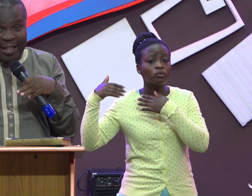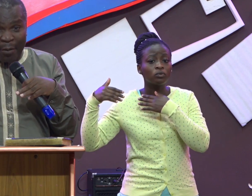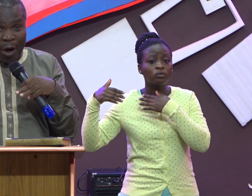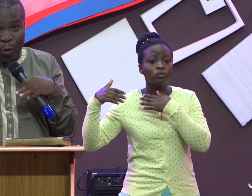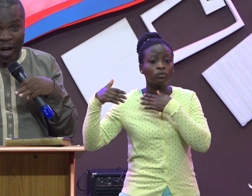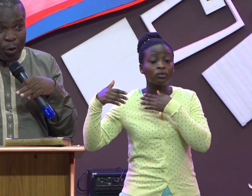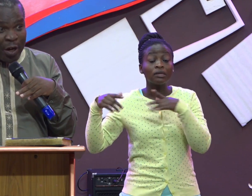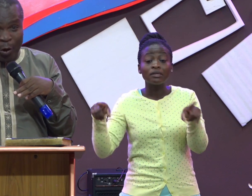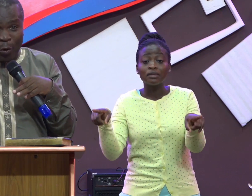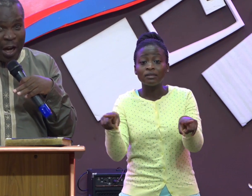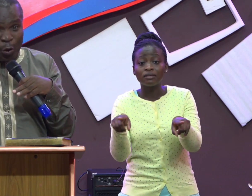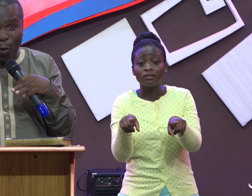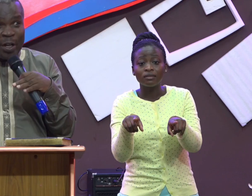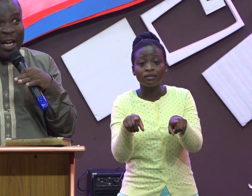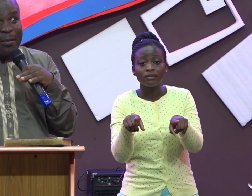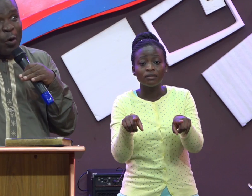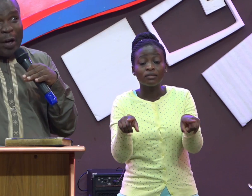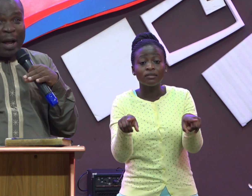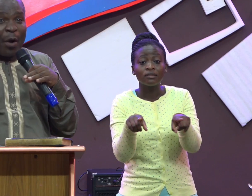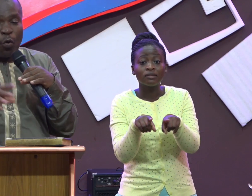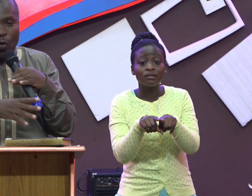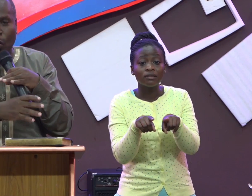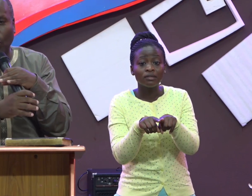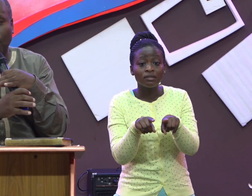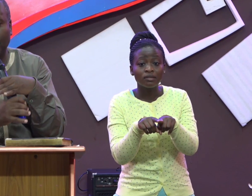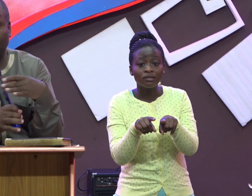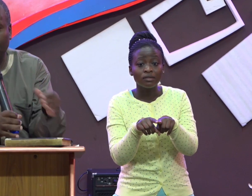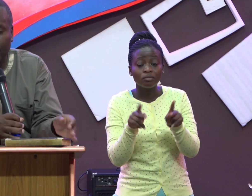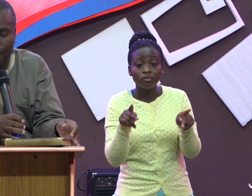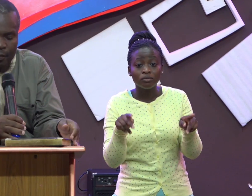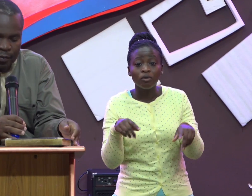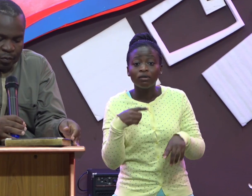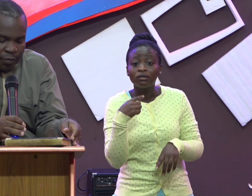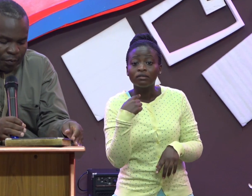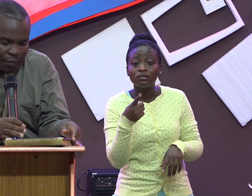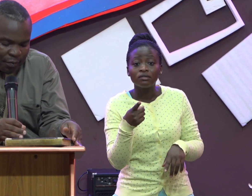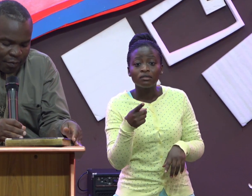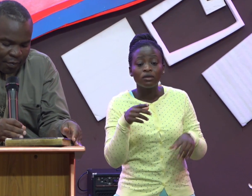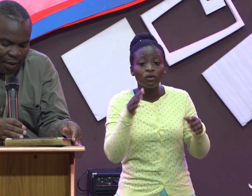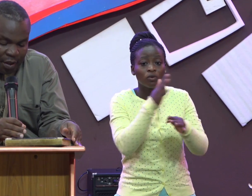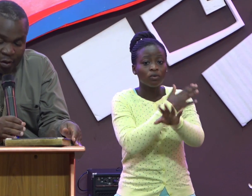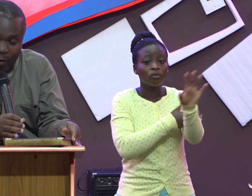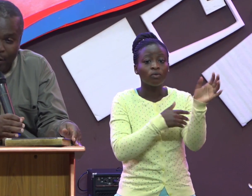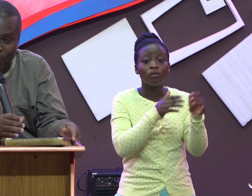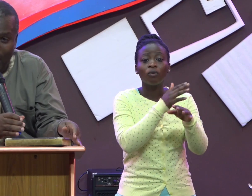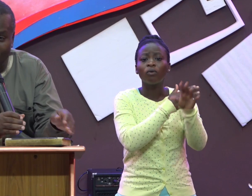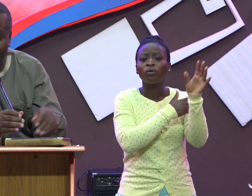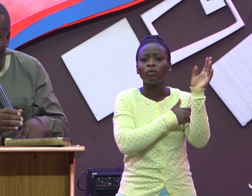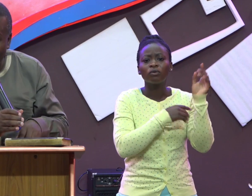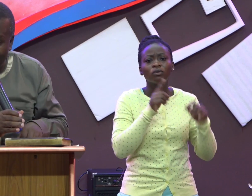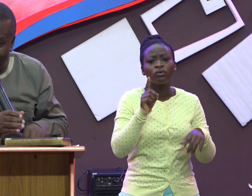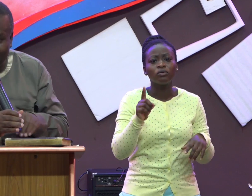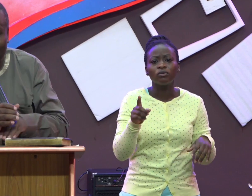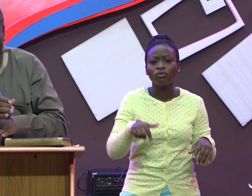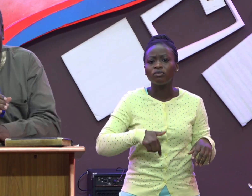Newe bogere chikambo katonda uliranga tebikolera makuru. Even if they speak the word God, you feel it's meaningless. Nolwe cho twalanga